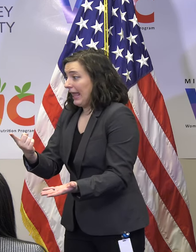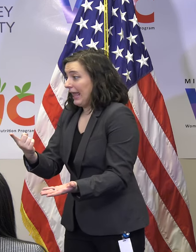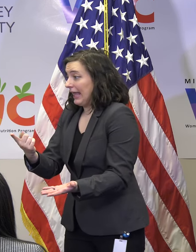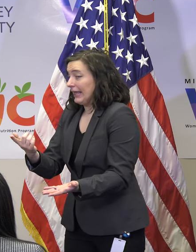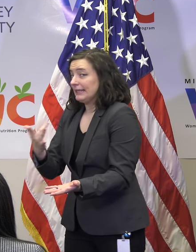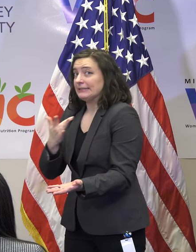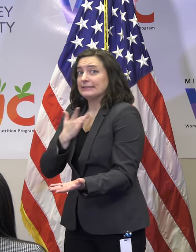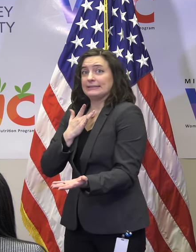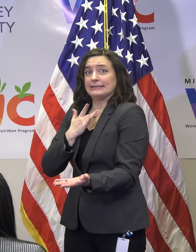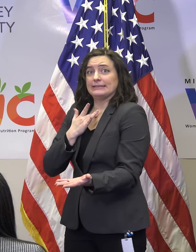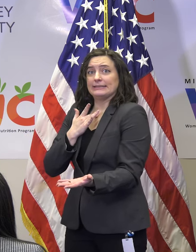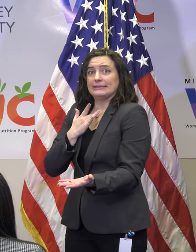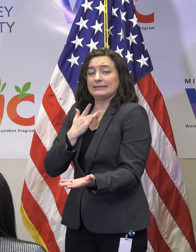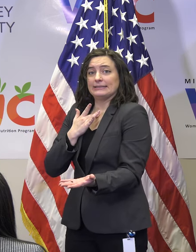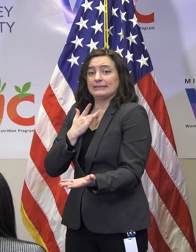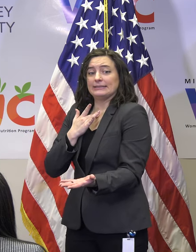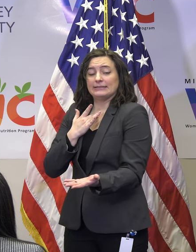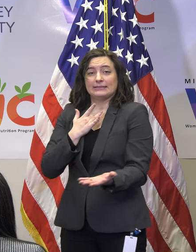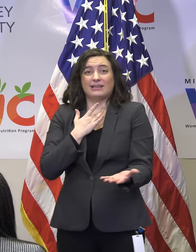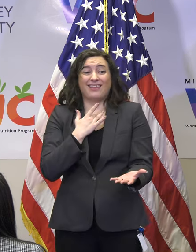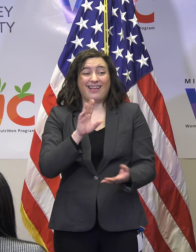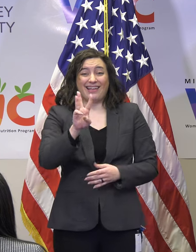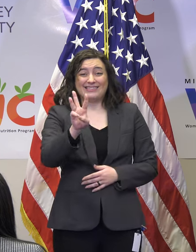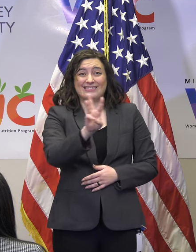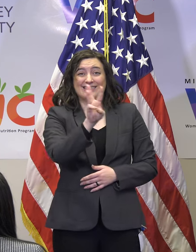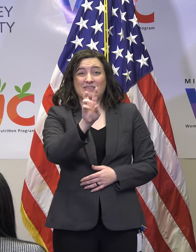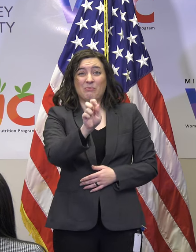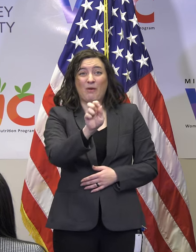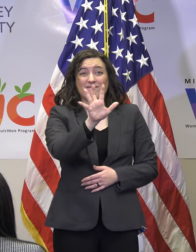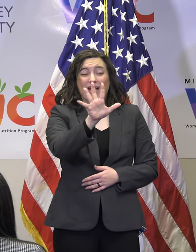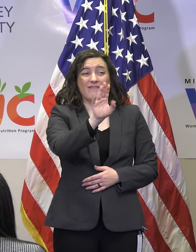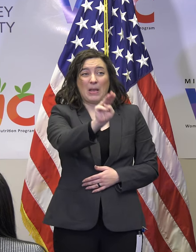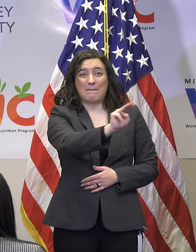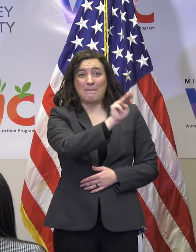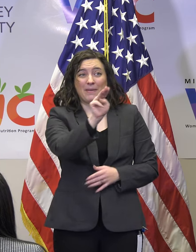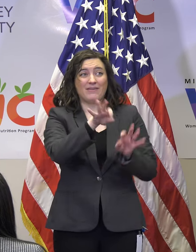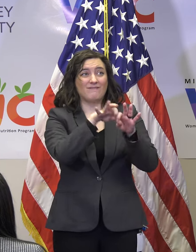What are we going to tell the nearly 6.5 million families across America?